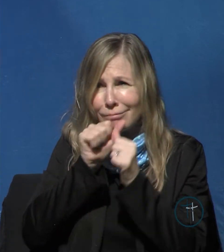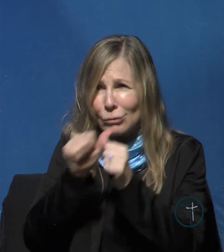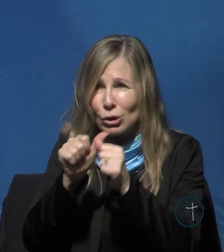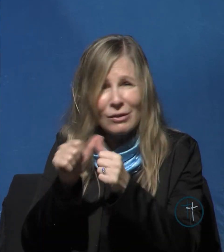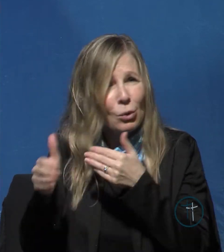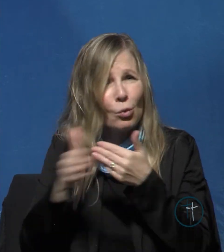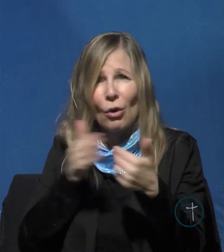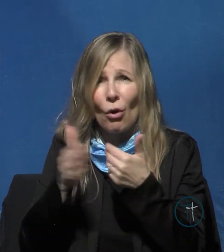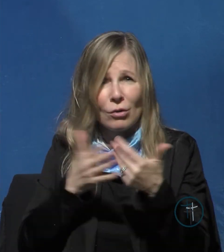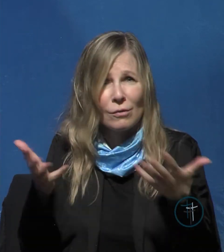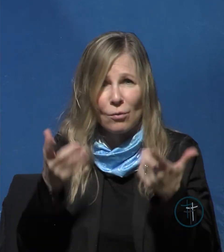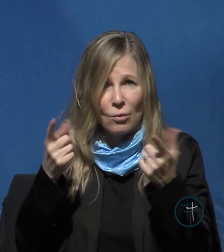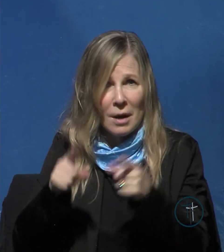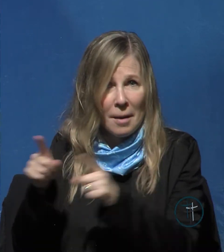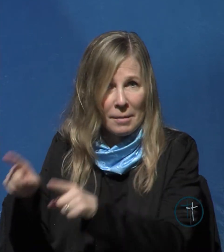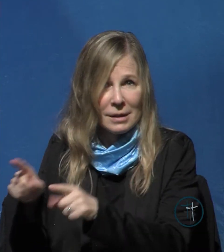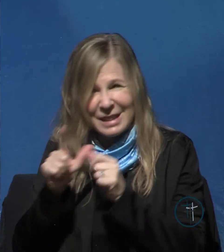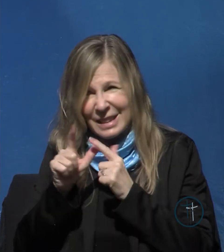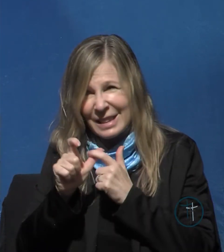on.